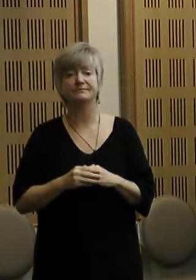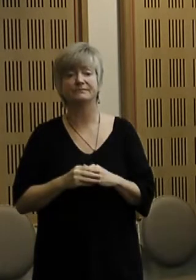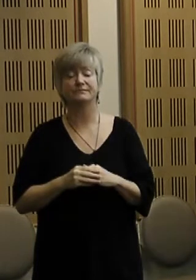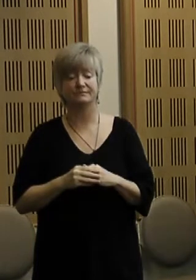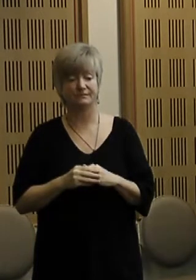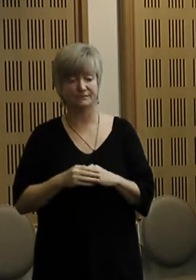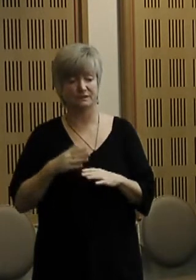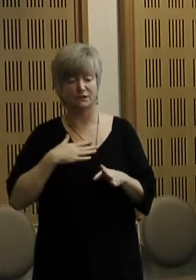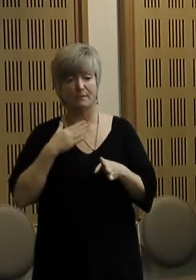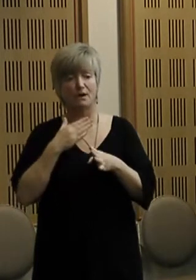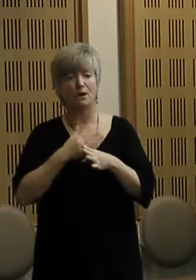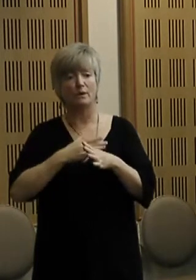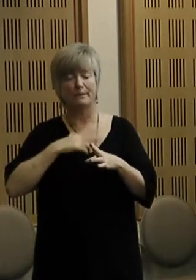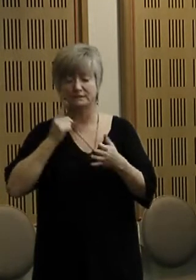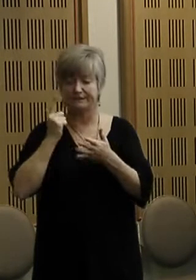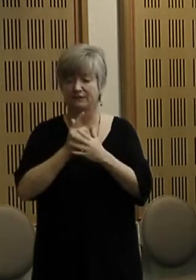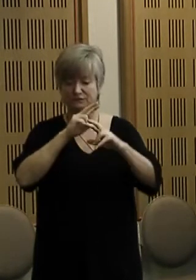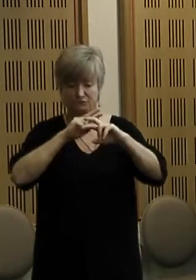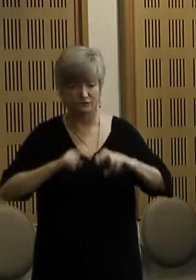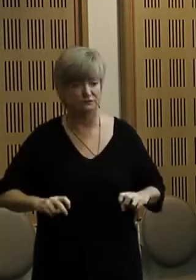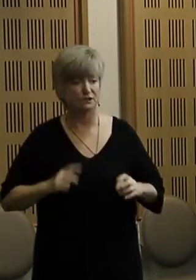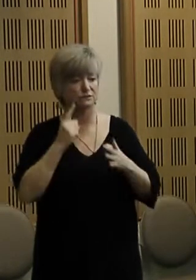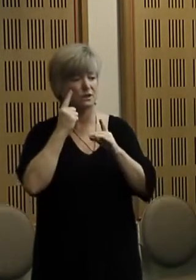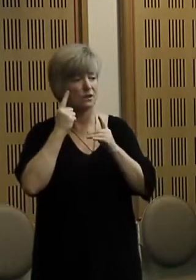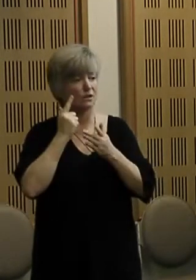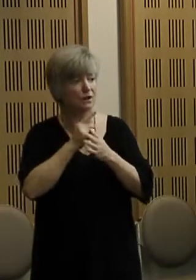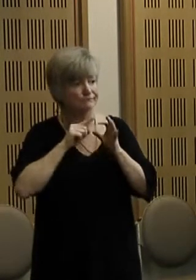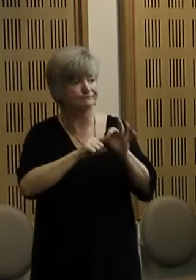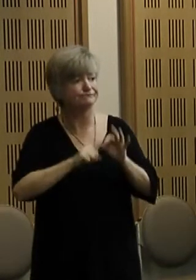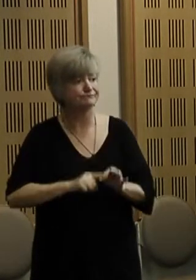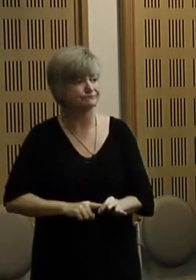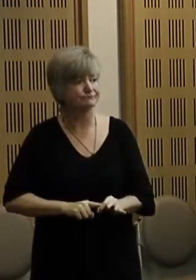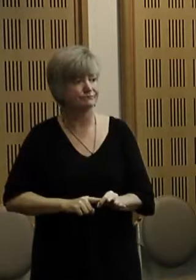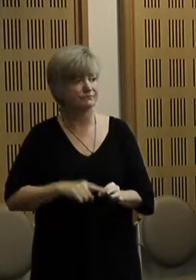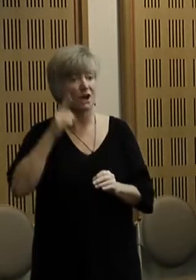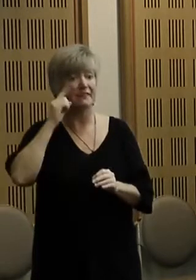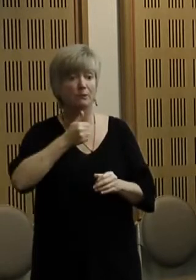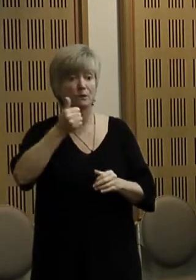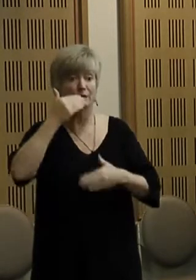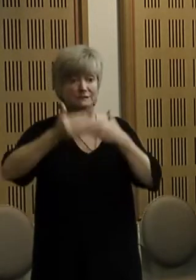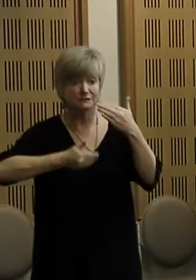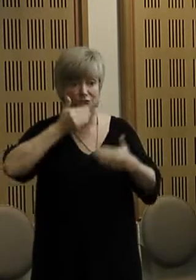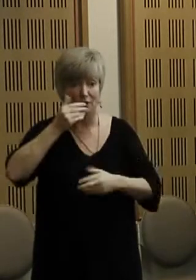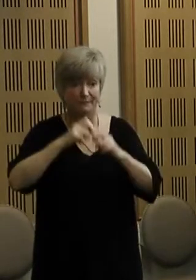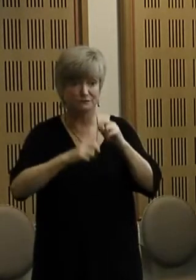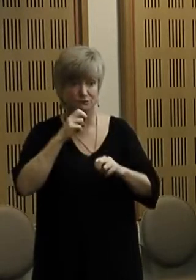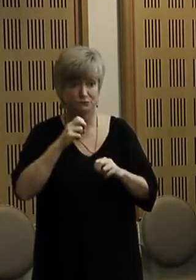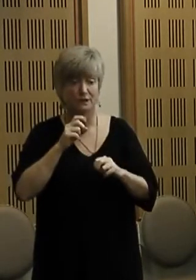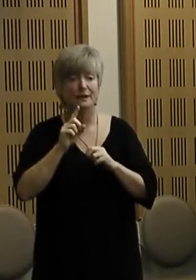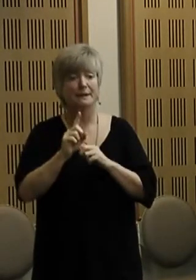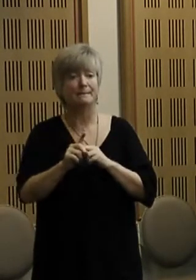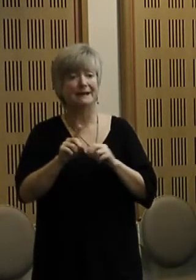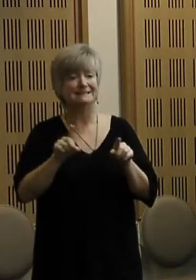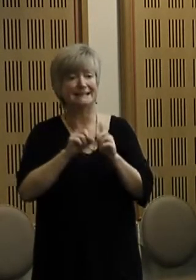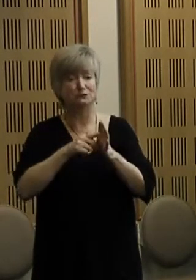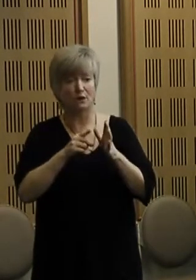because we do a lot of research and we do a lot of surveys, I feel that we're really good at describing issues, but when it comes to